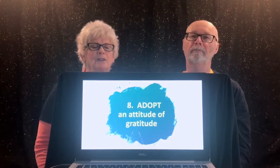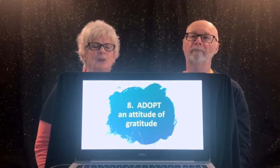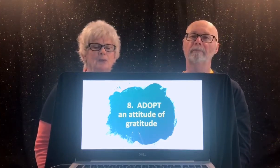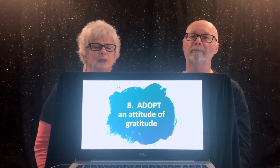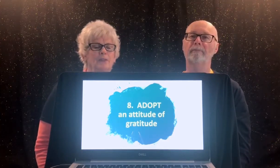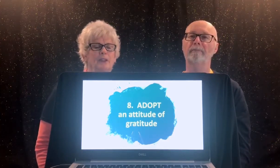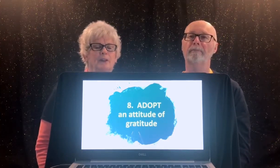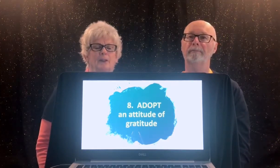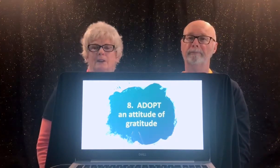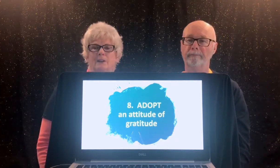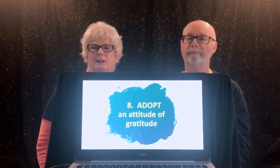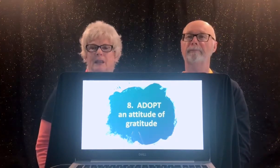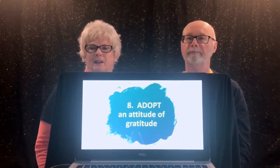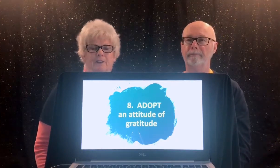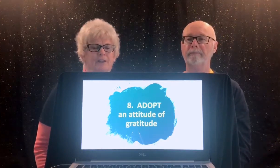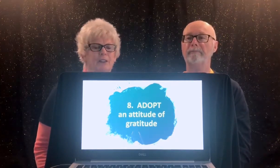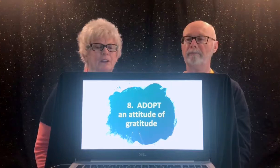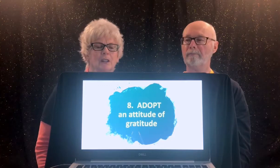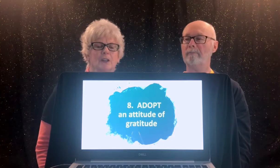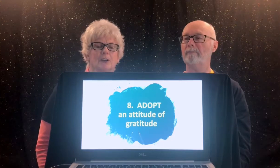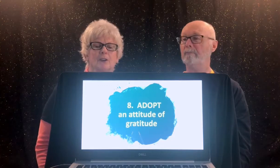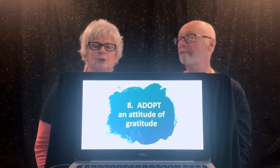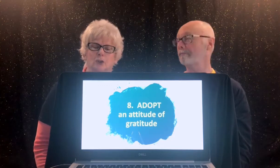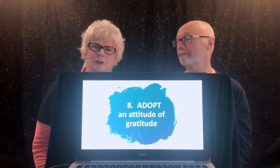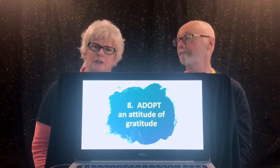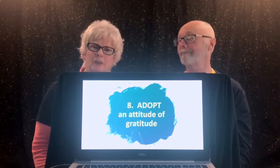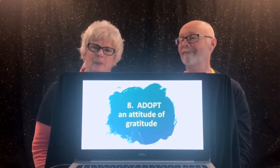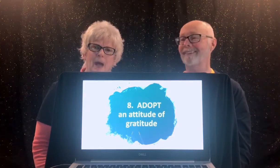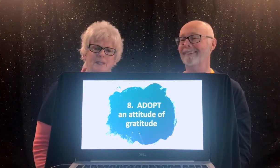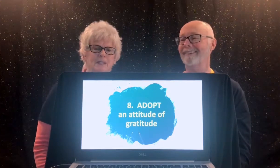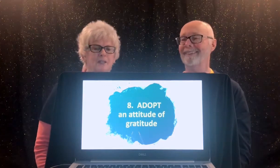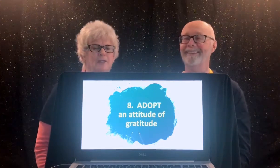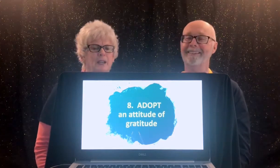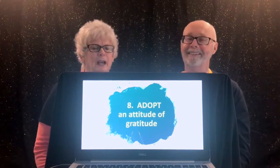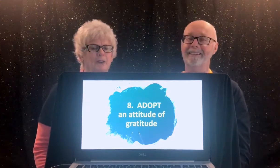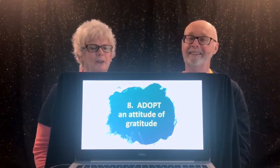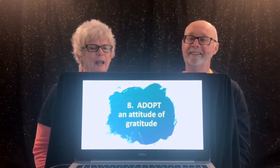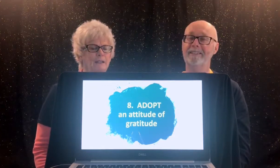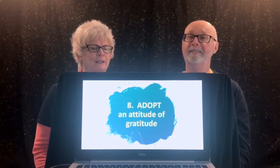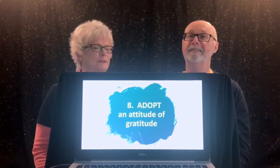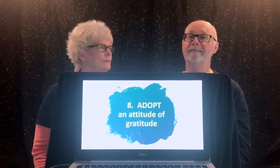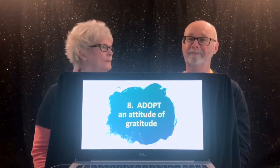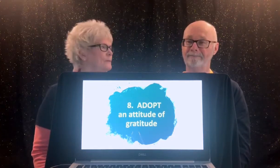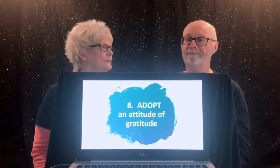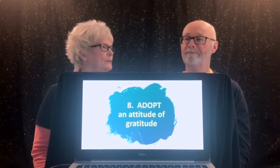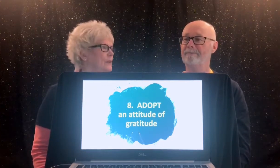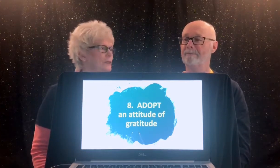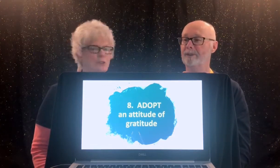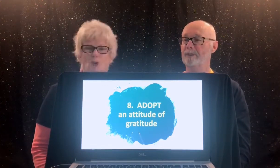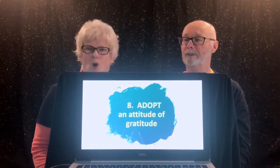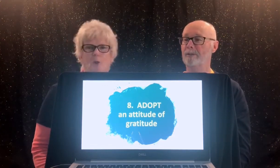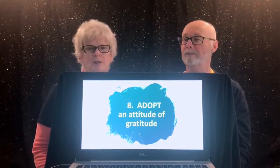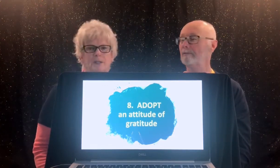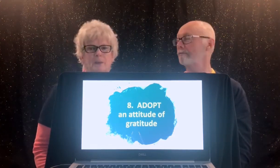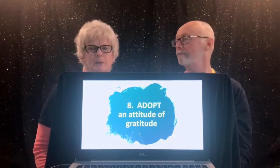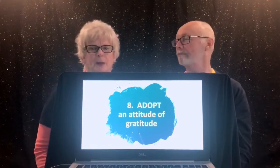don't live there in Negativeville. Look for the positive to counteract it. There's always something